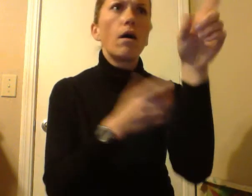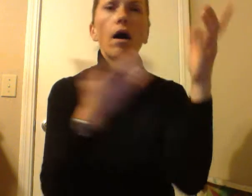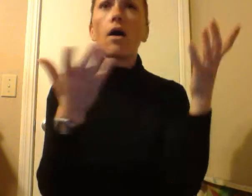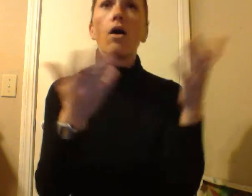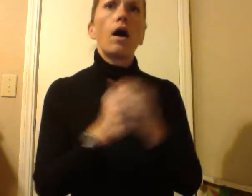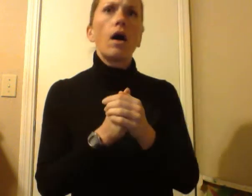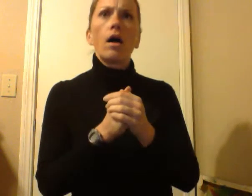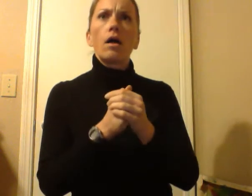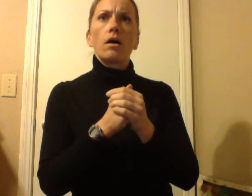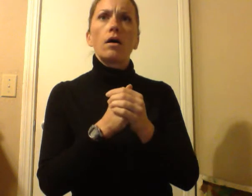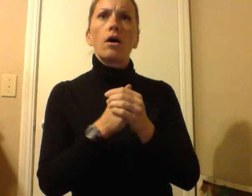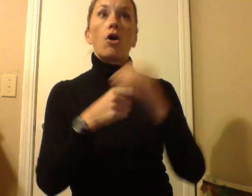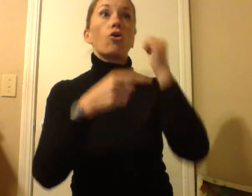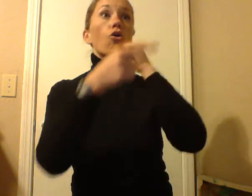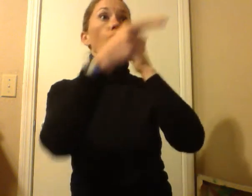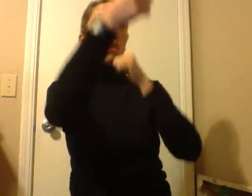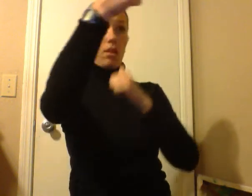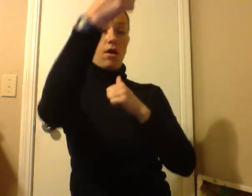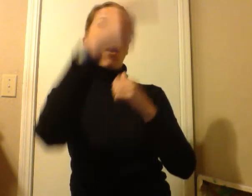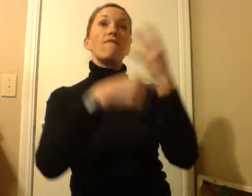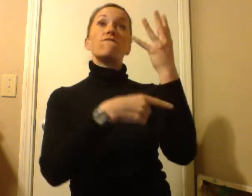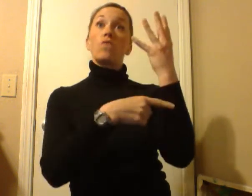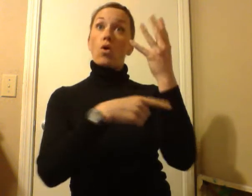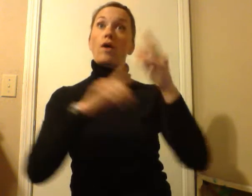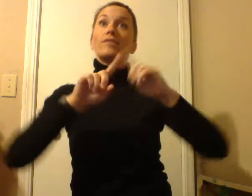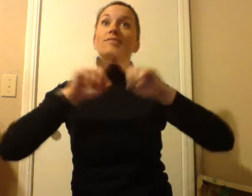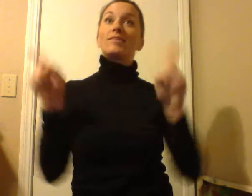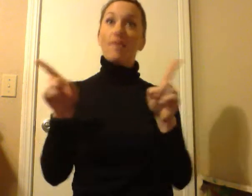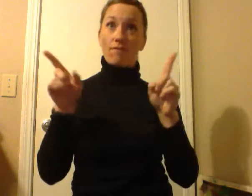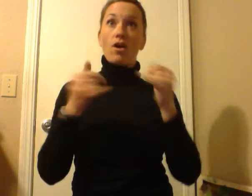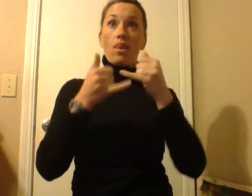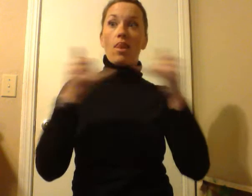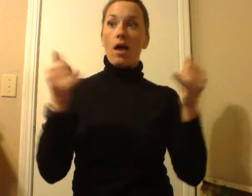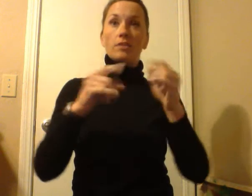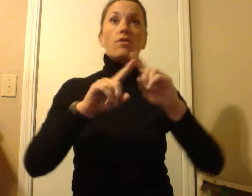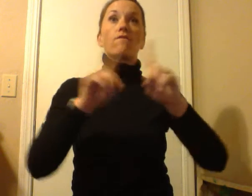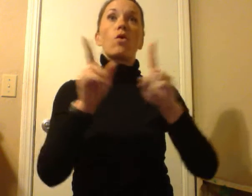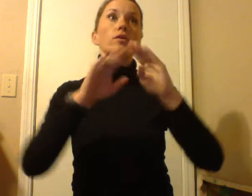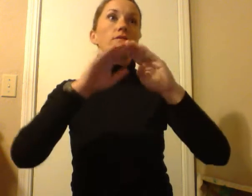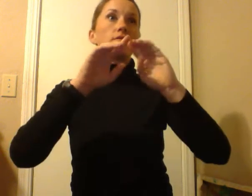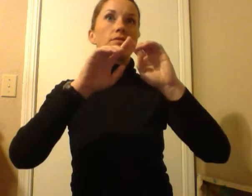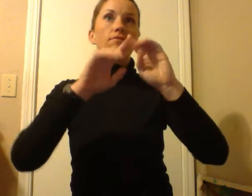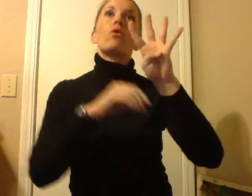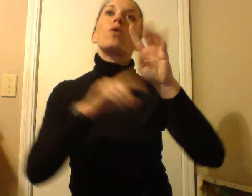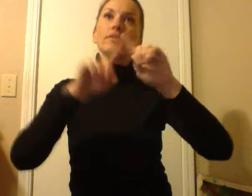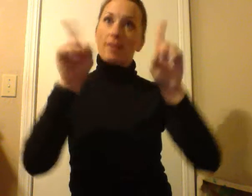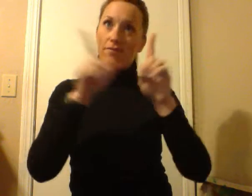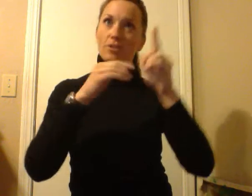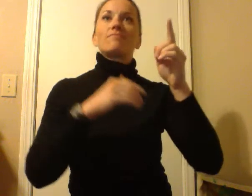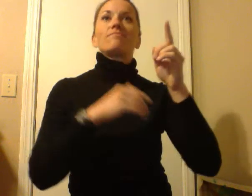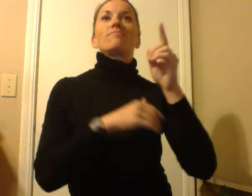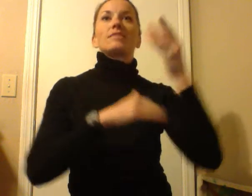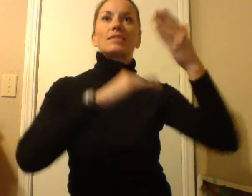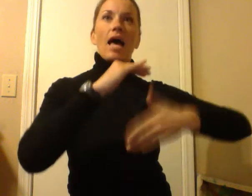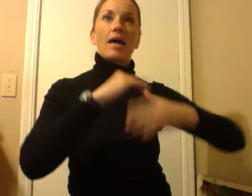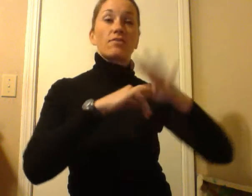good girl. 4 different lines, 4 different sides. They're all the same, and we have 4 corners. All right, we have this interesting little